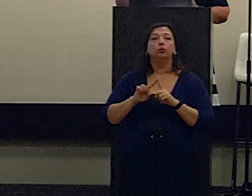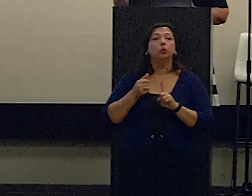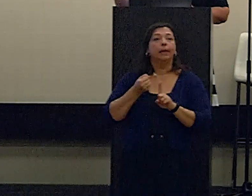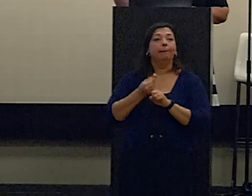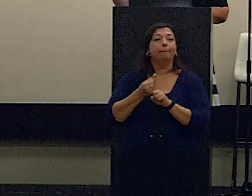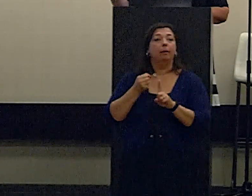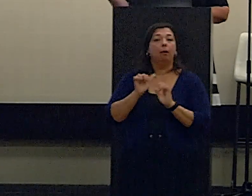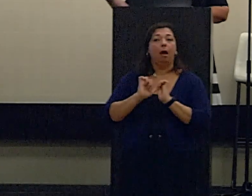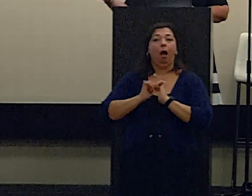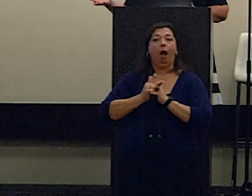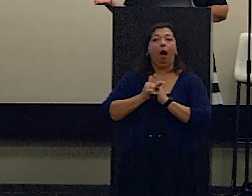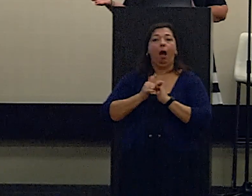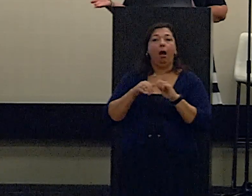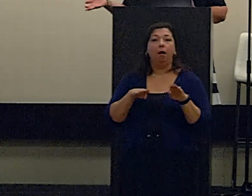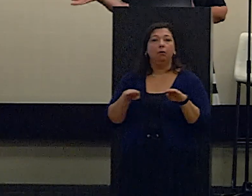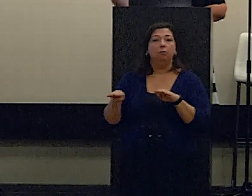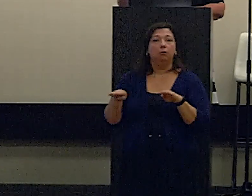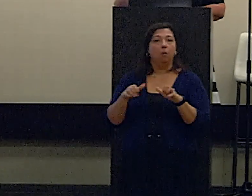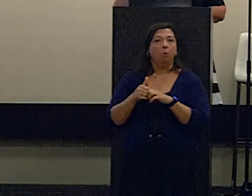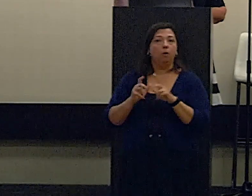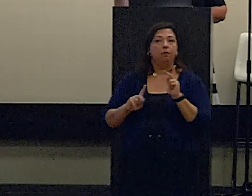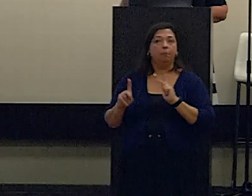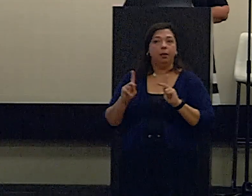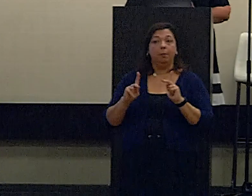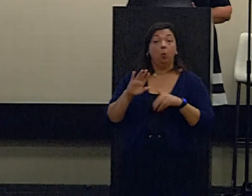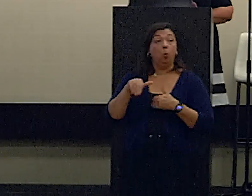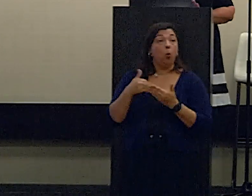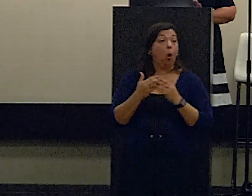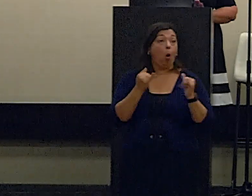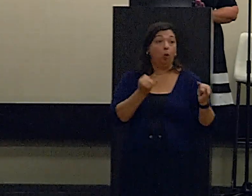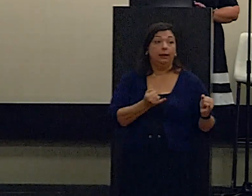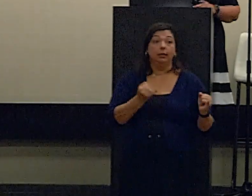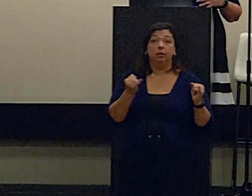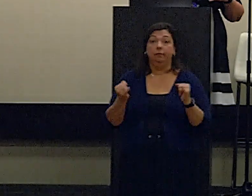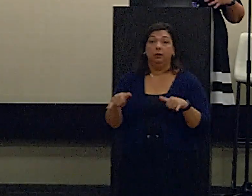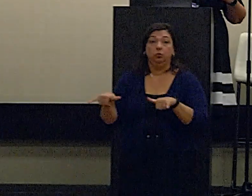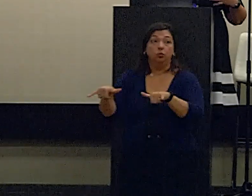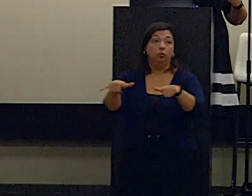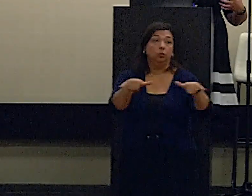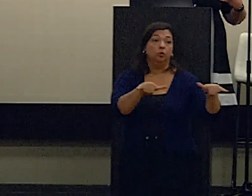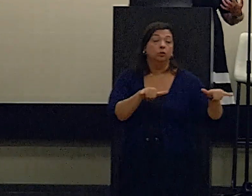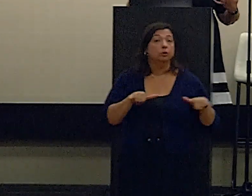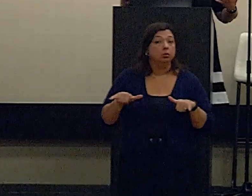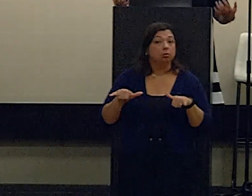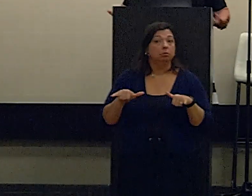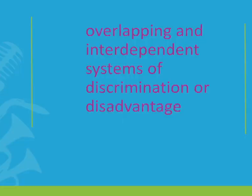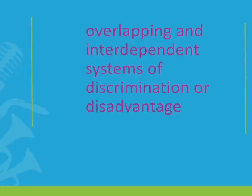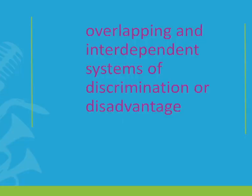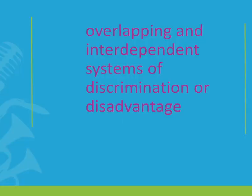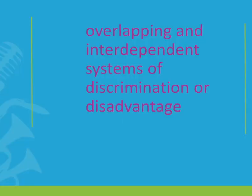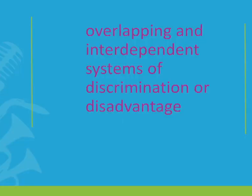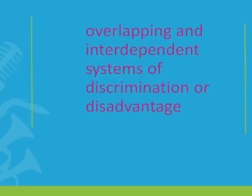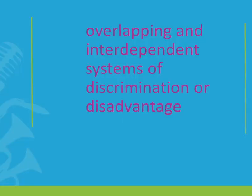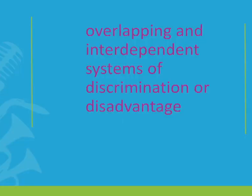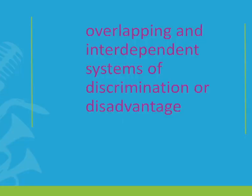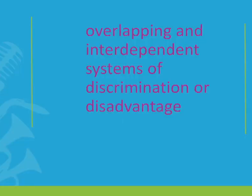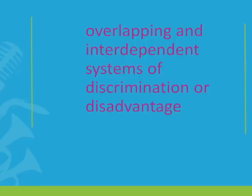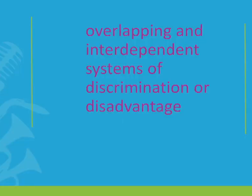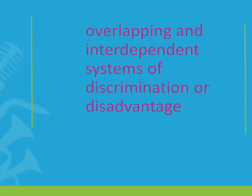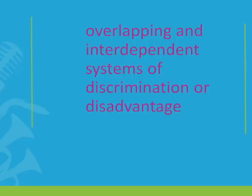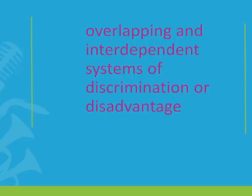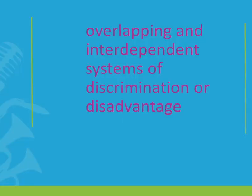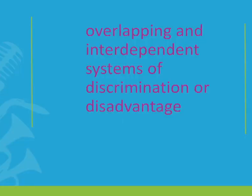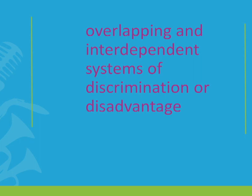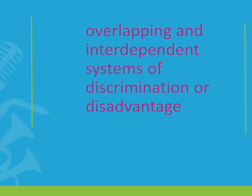how we're actually treating those people, because we are all individuals. We all have intersectionality. I